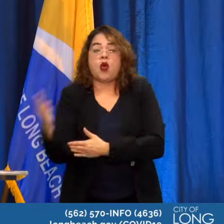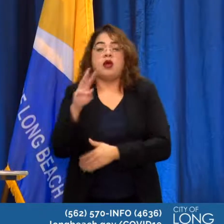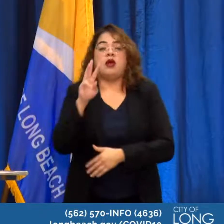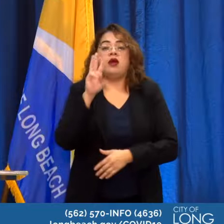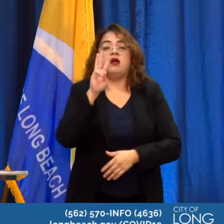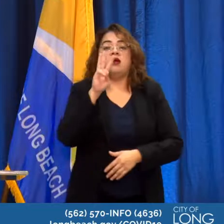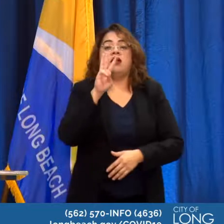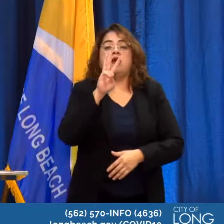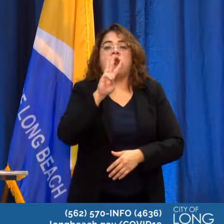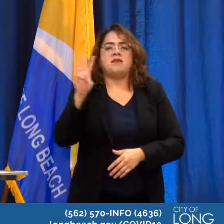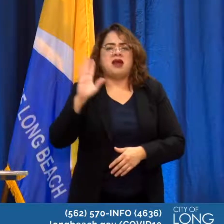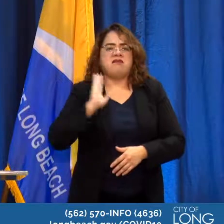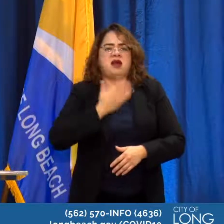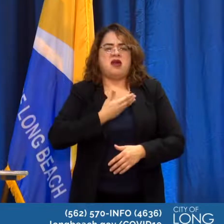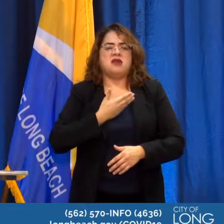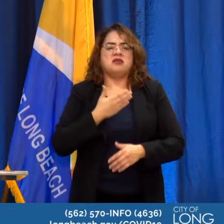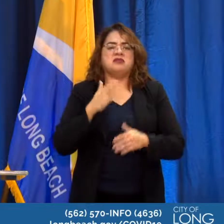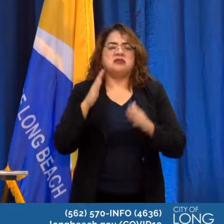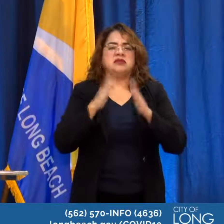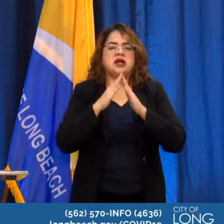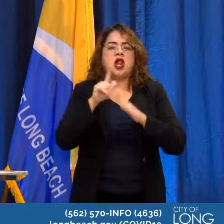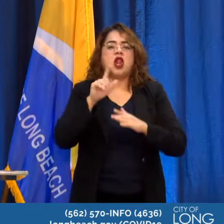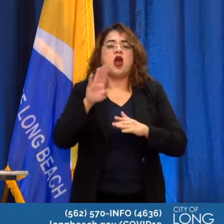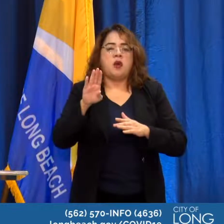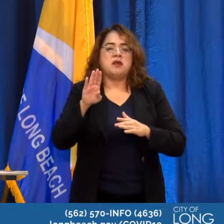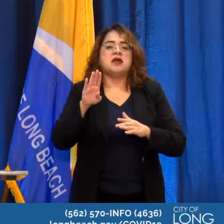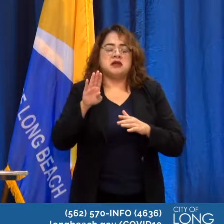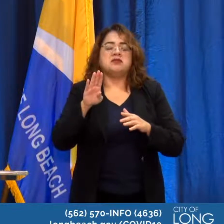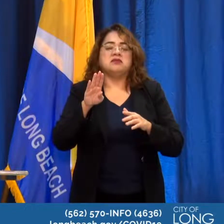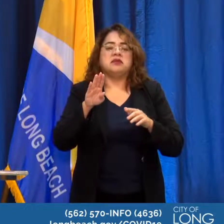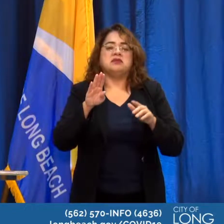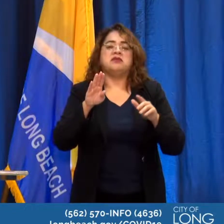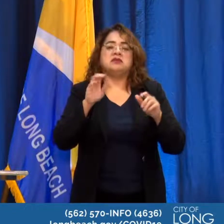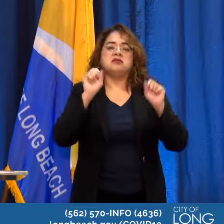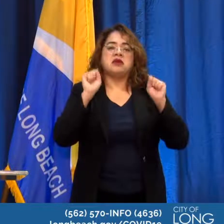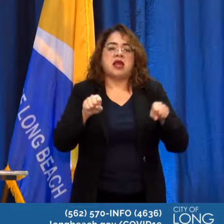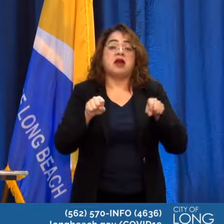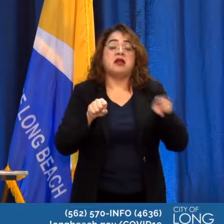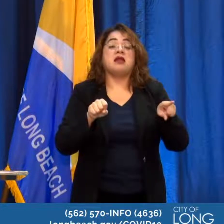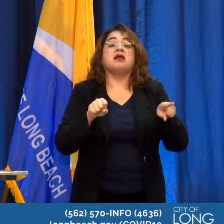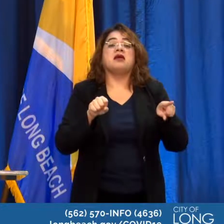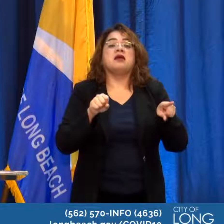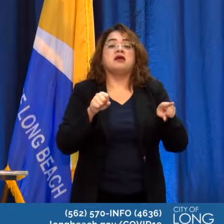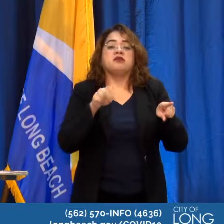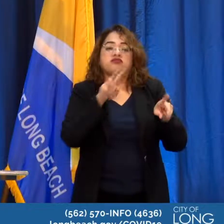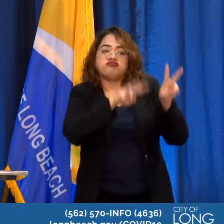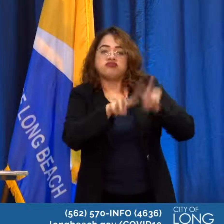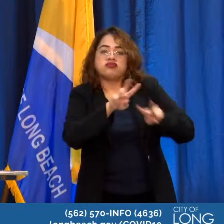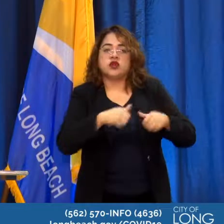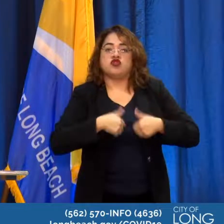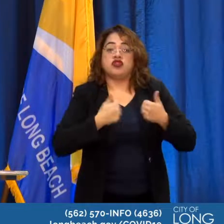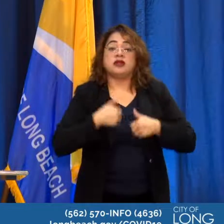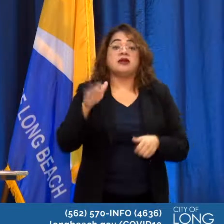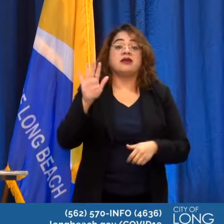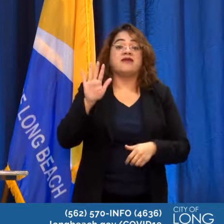website, but you can also get the locations by calling the public health information line at